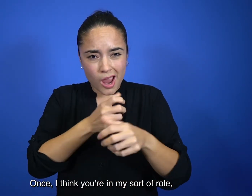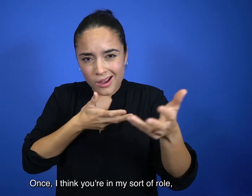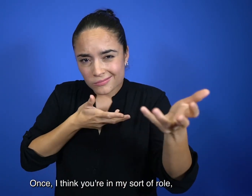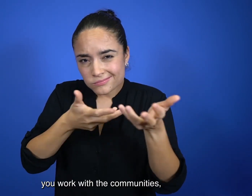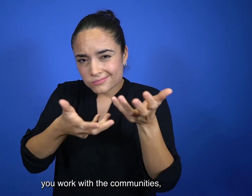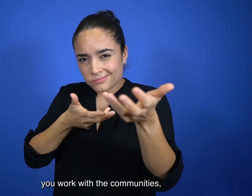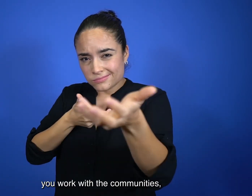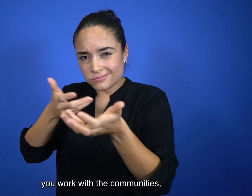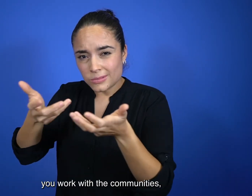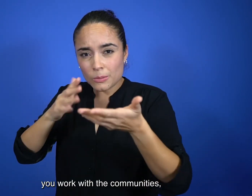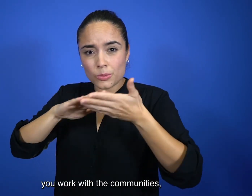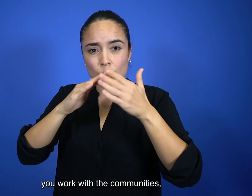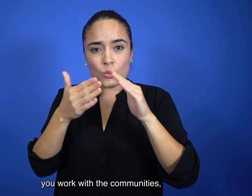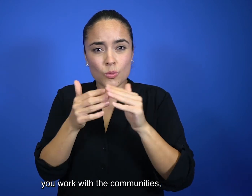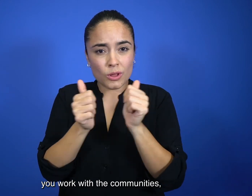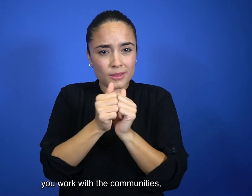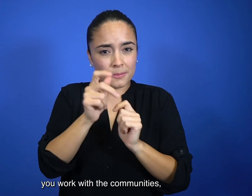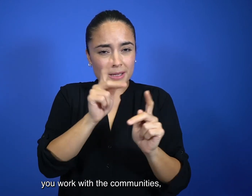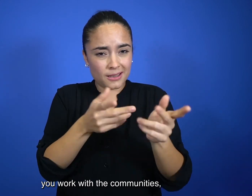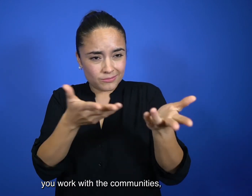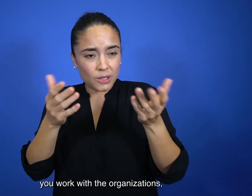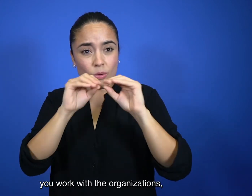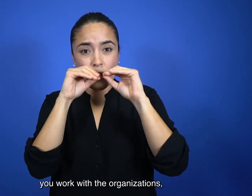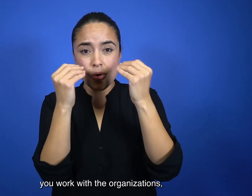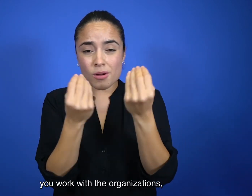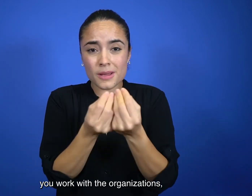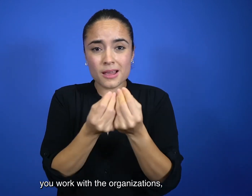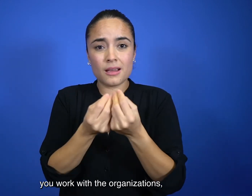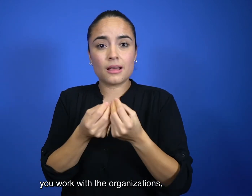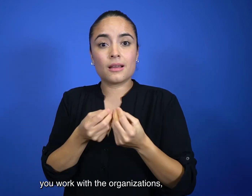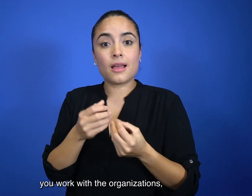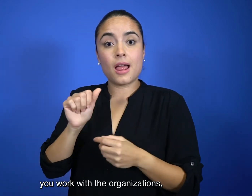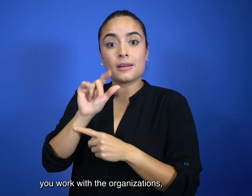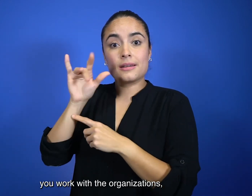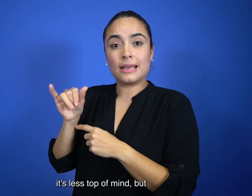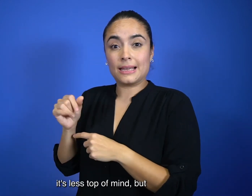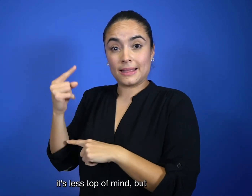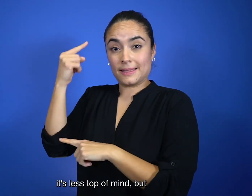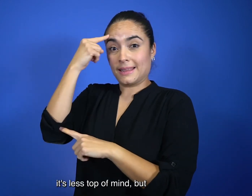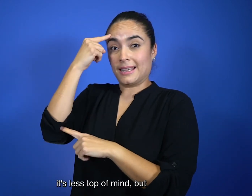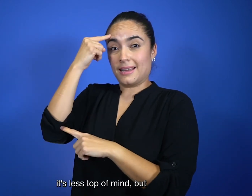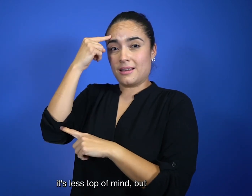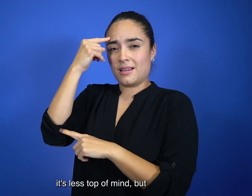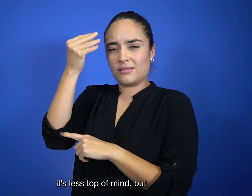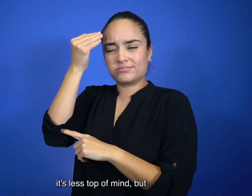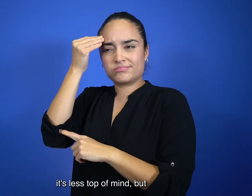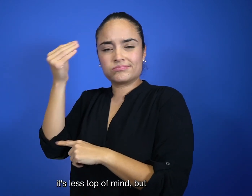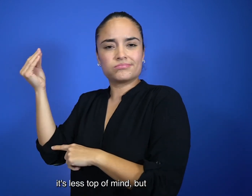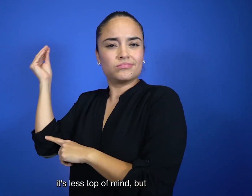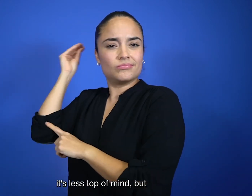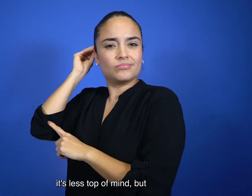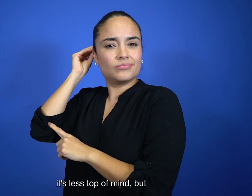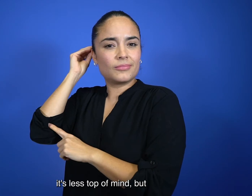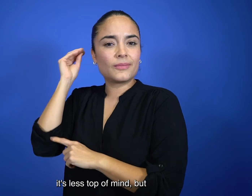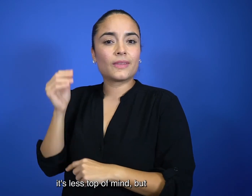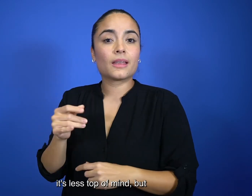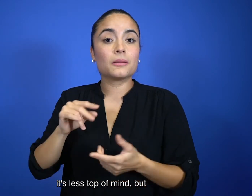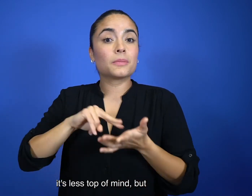role, you work with the communities, you work with the organizations. It's less top of